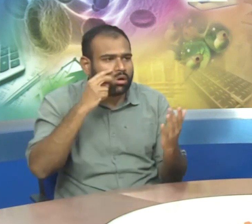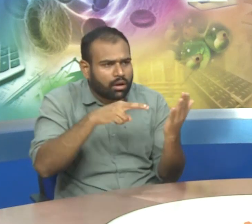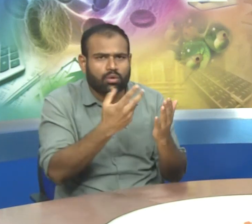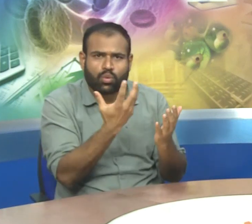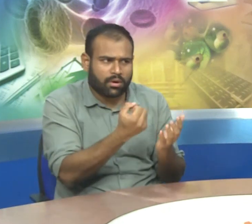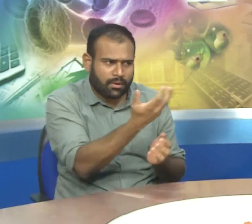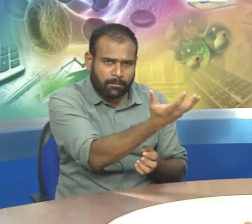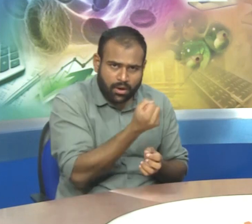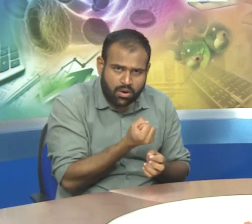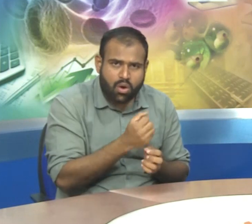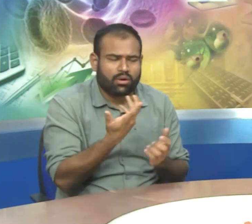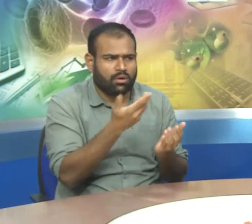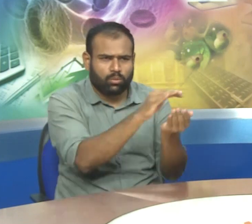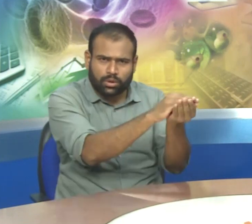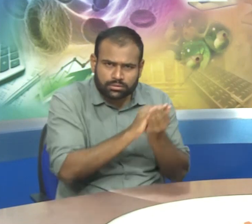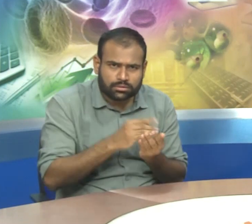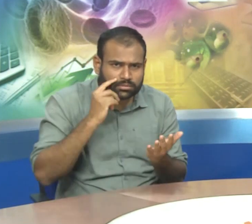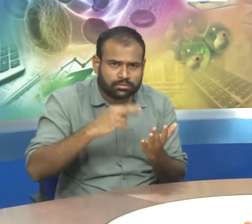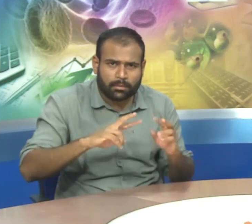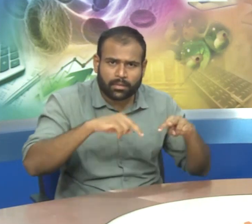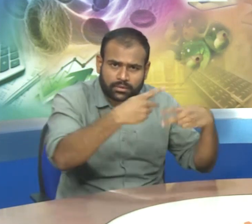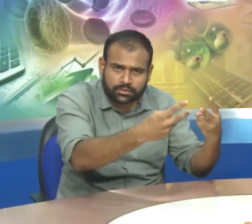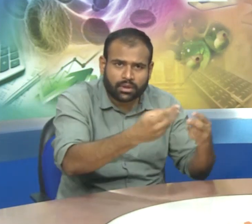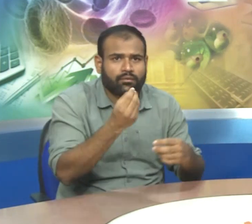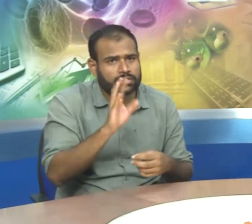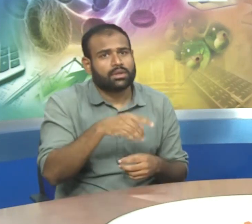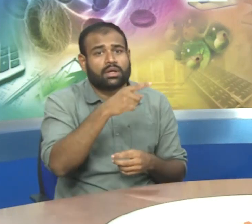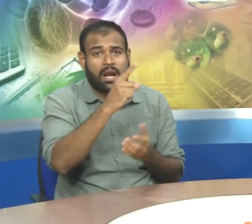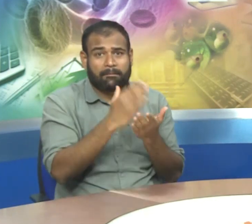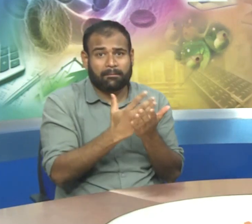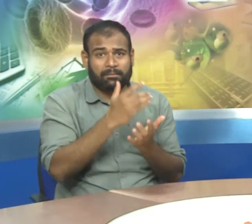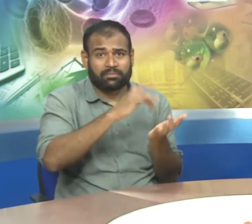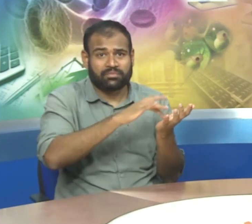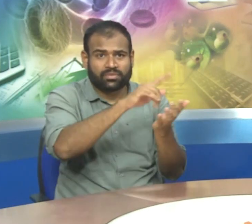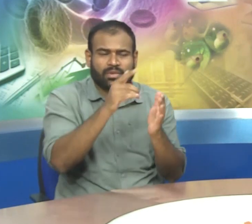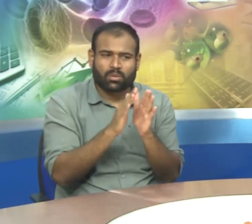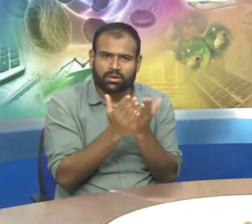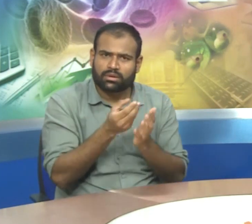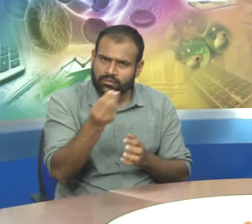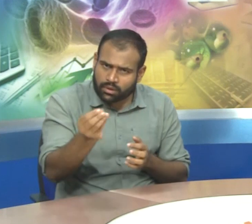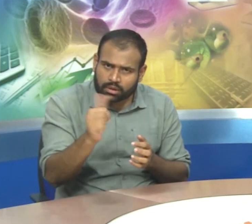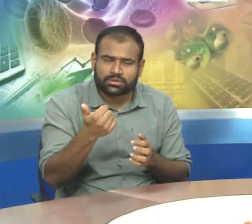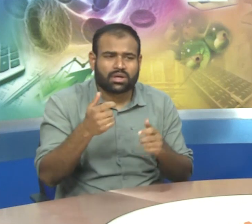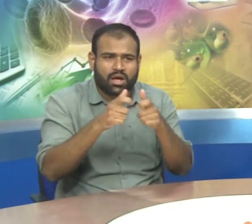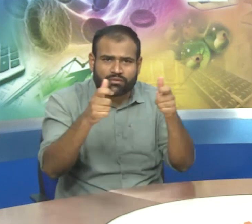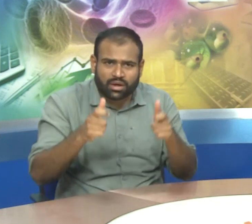Some libraries are also providing online access to Union catalog of books, theses,